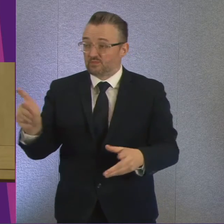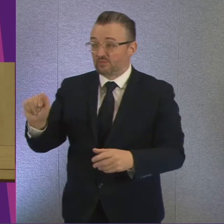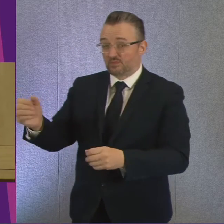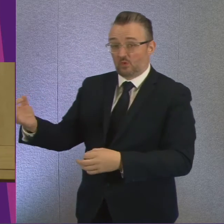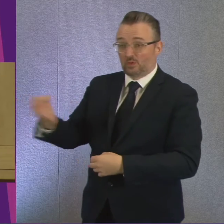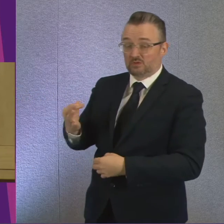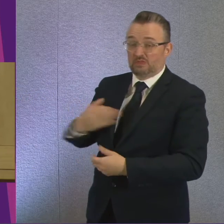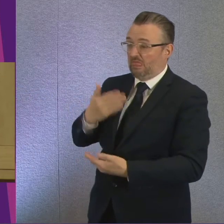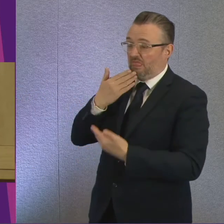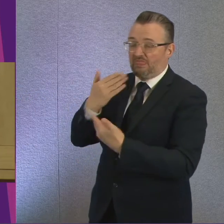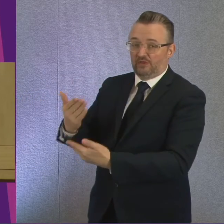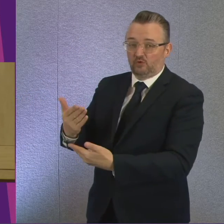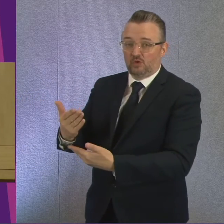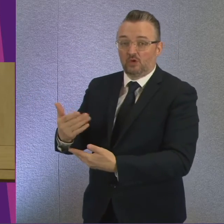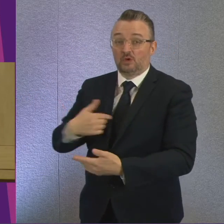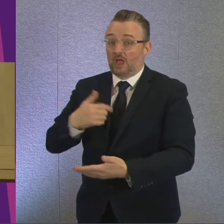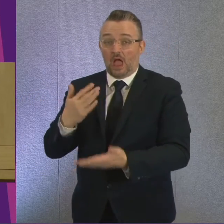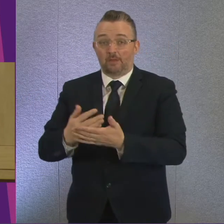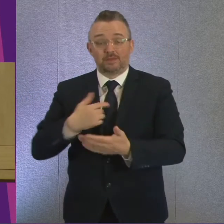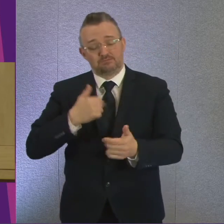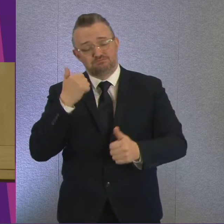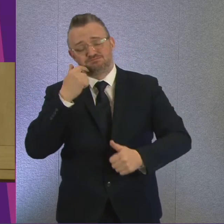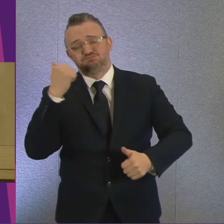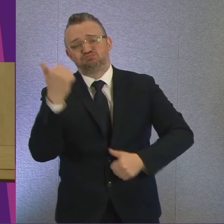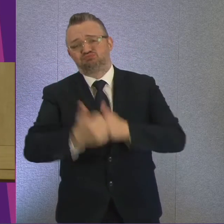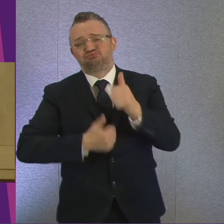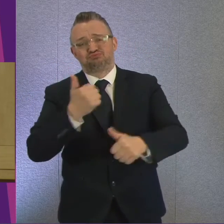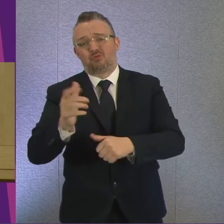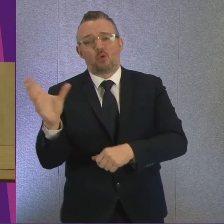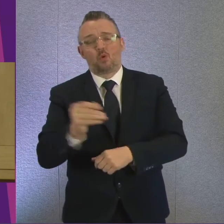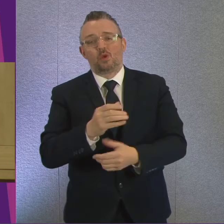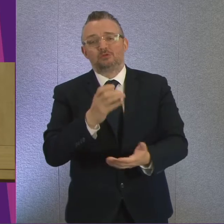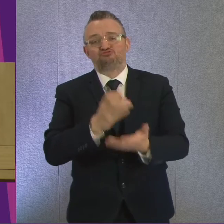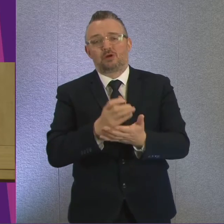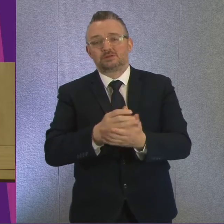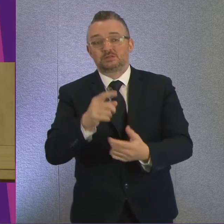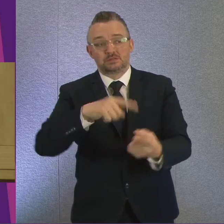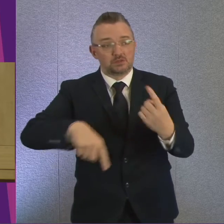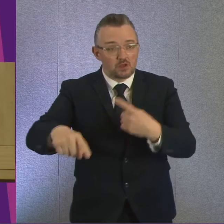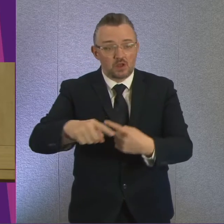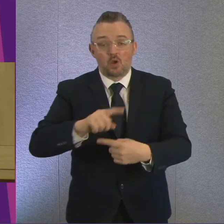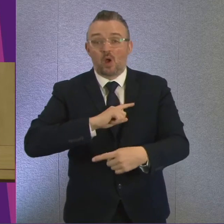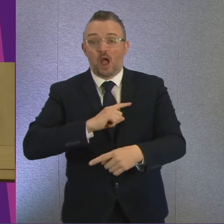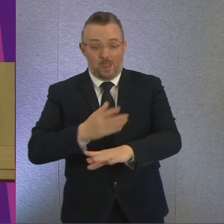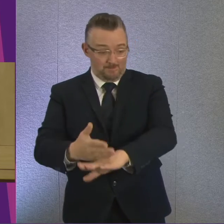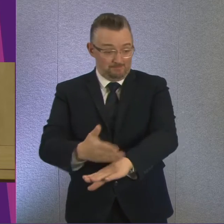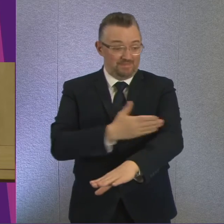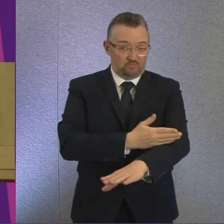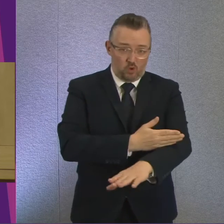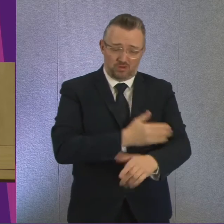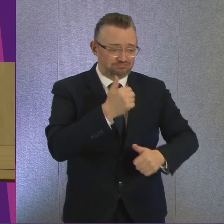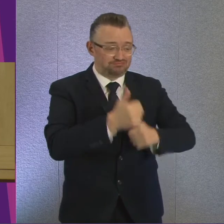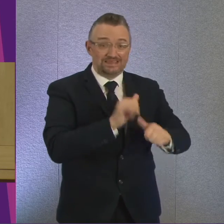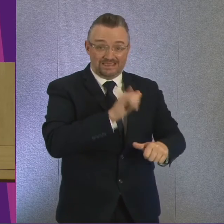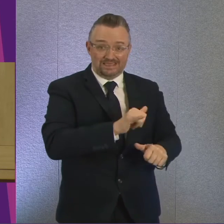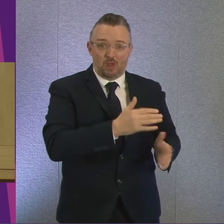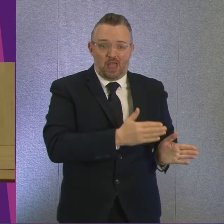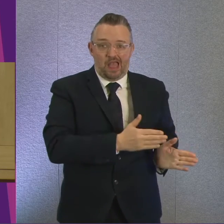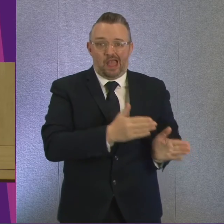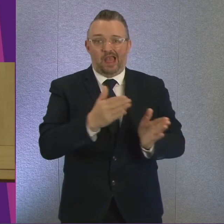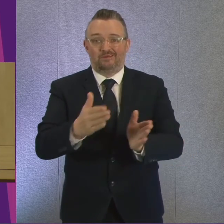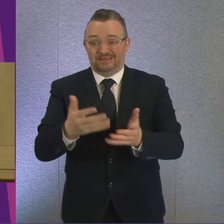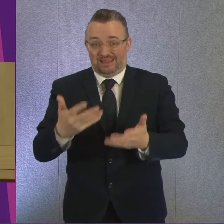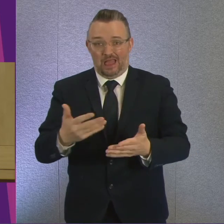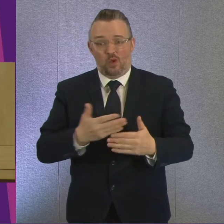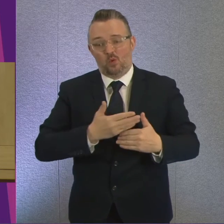Briggs for his question there, and I too pay tribute to the third sector organisations who before the pandemic and through this and after will